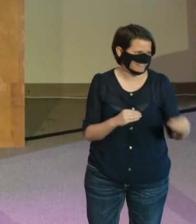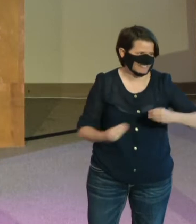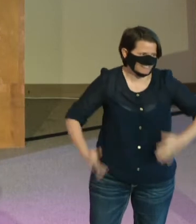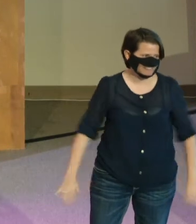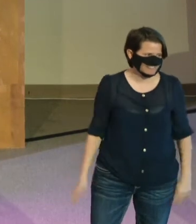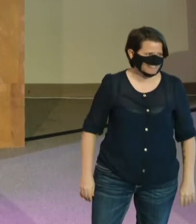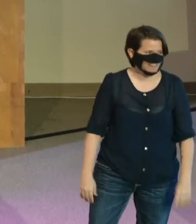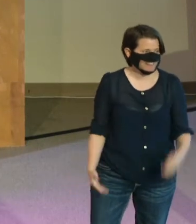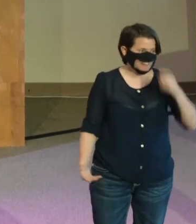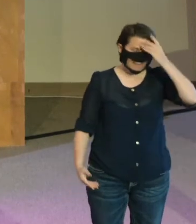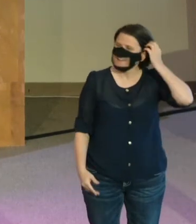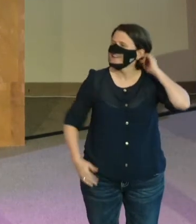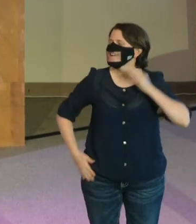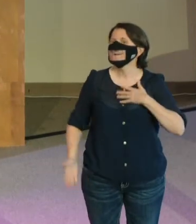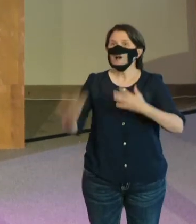Good